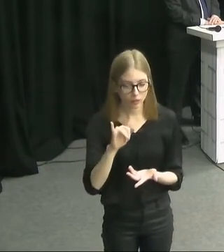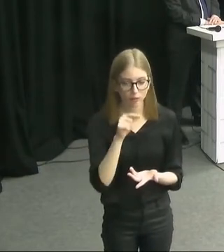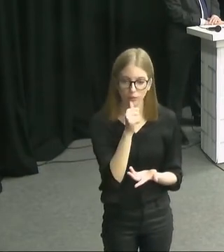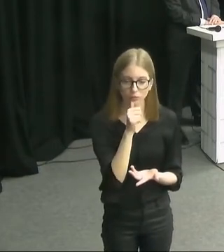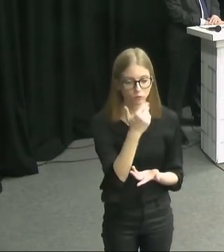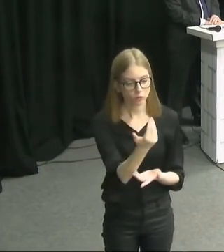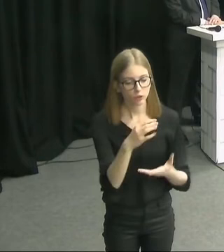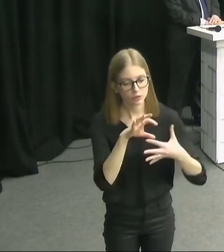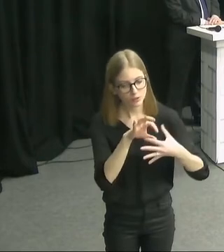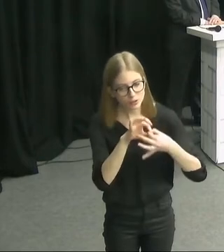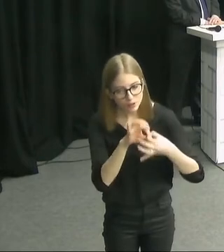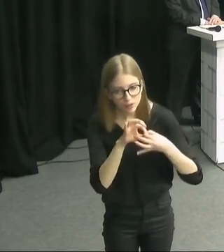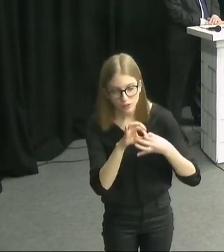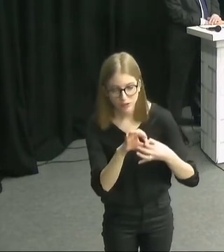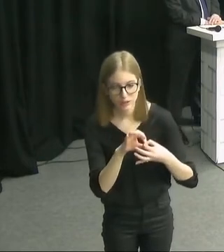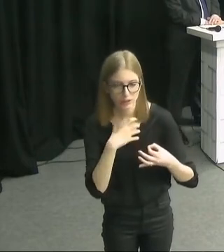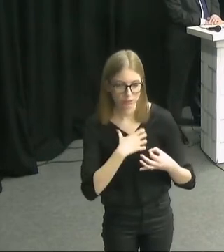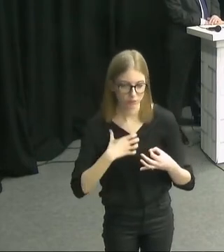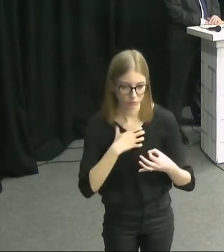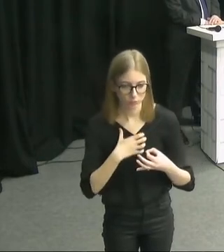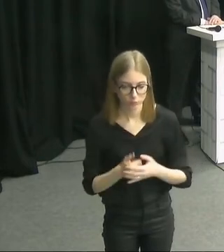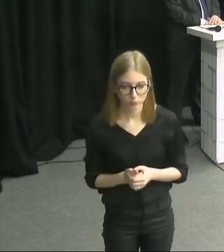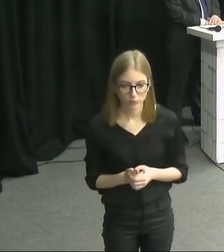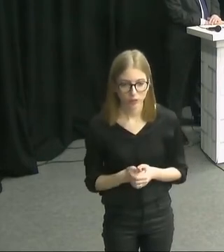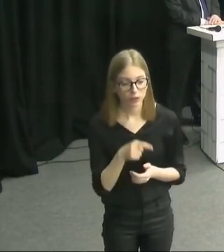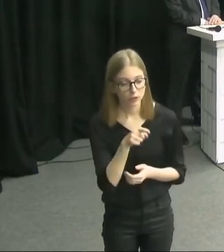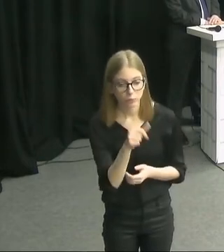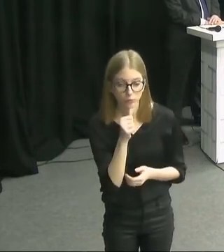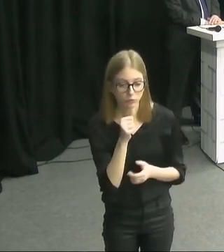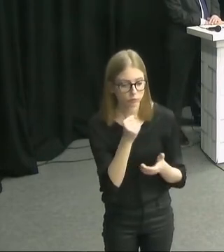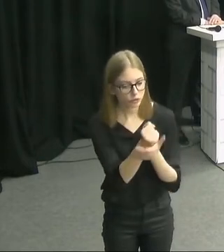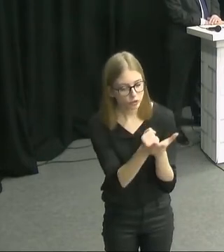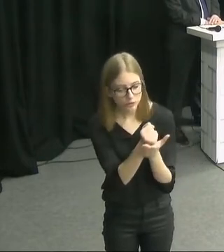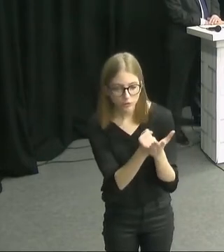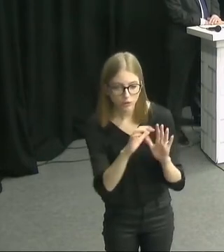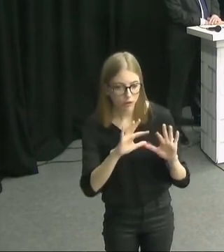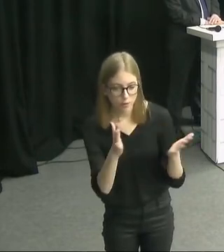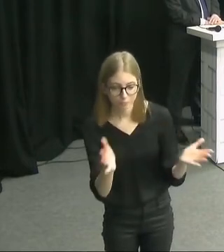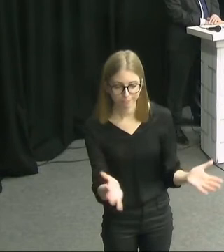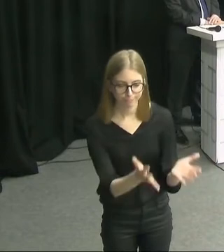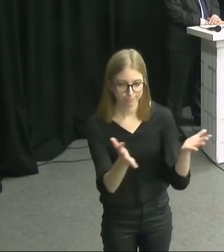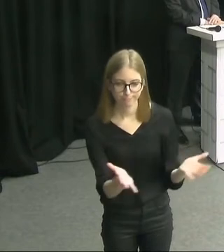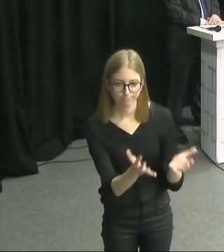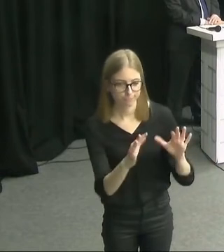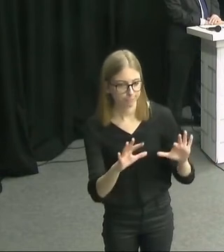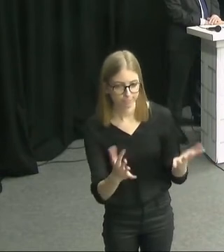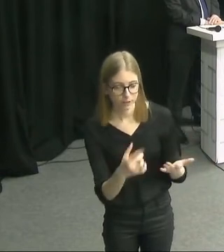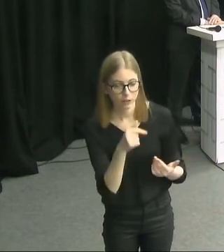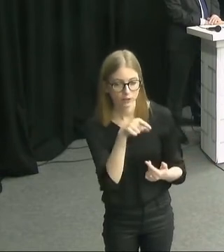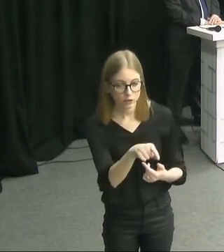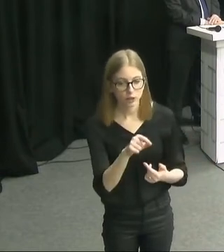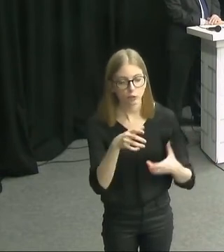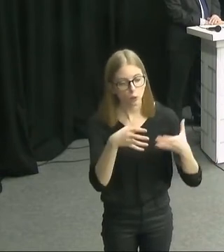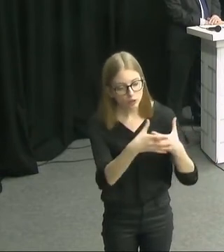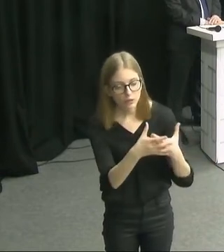the main goal? Alumni should feel what's going on in the university. And there are many ways